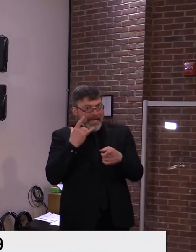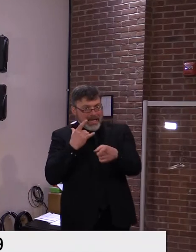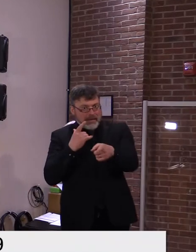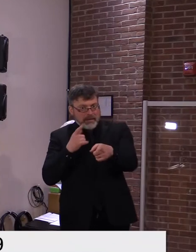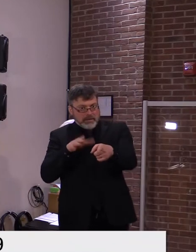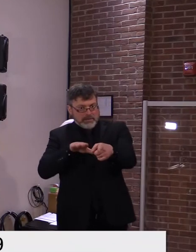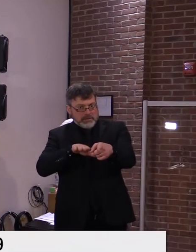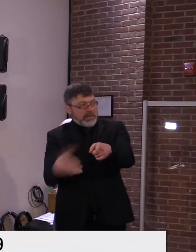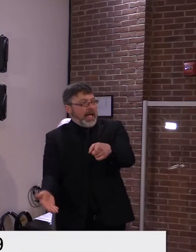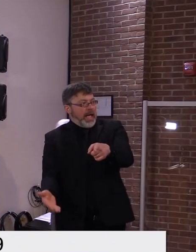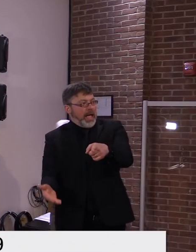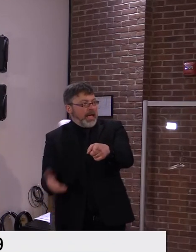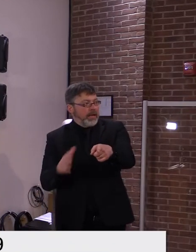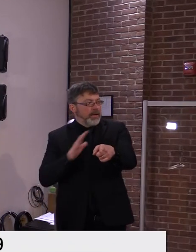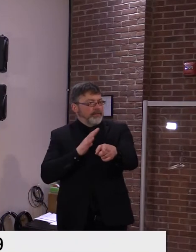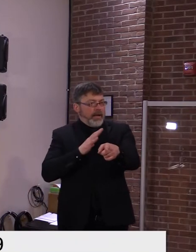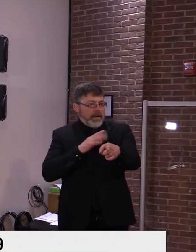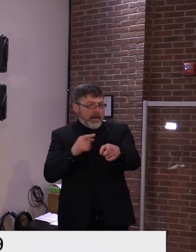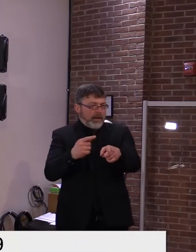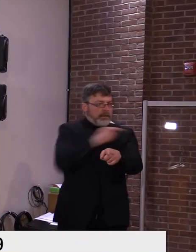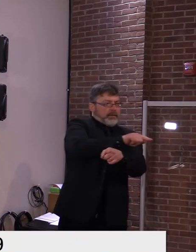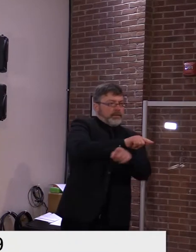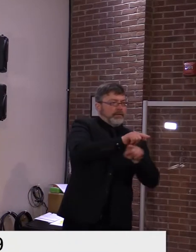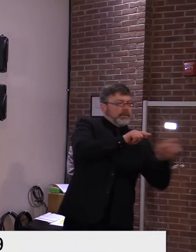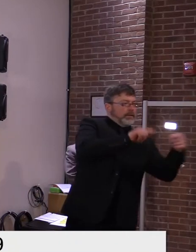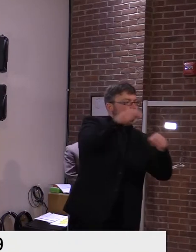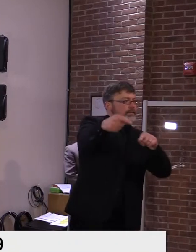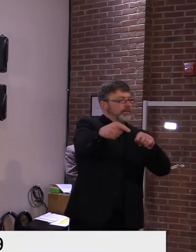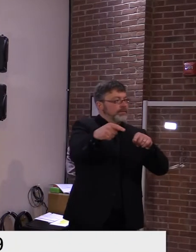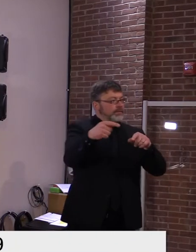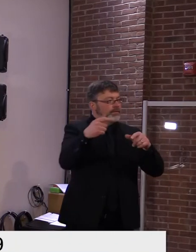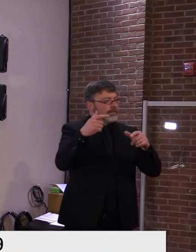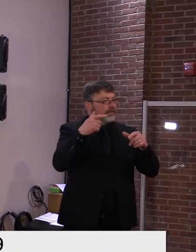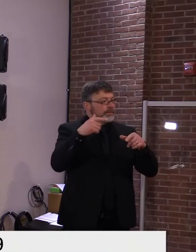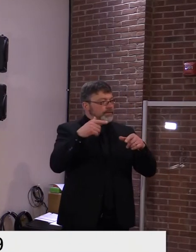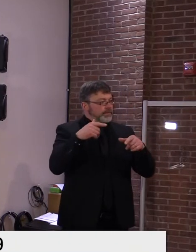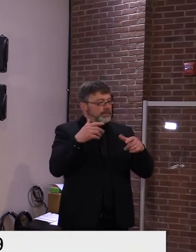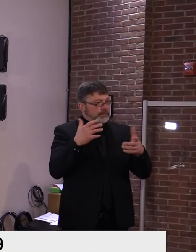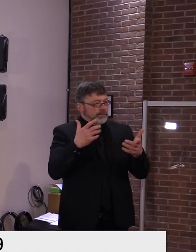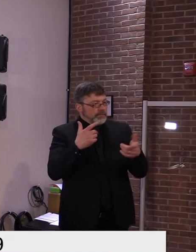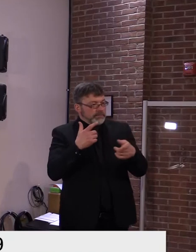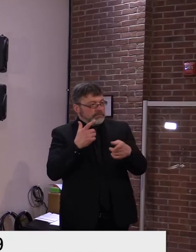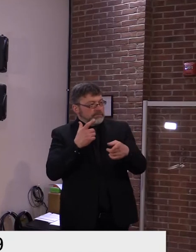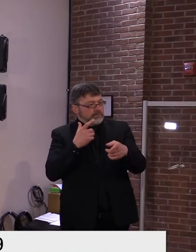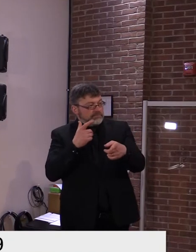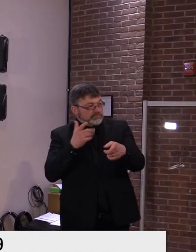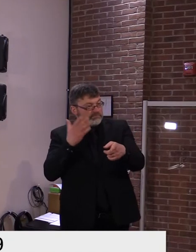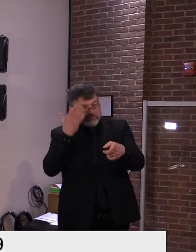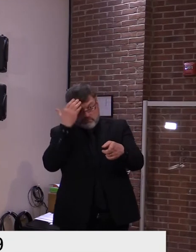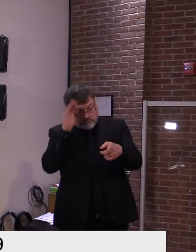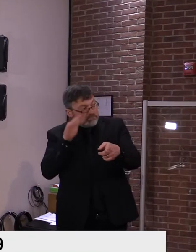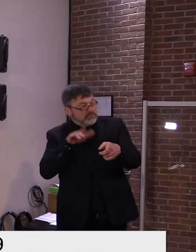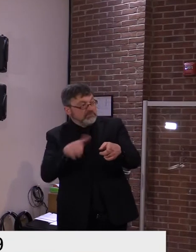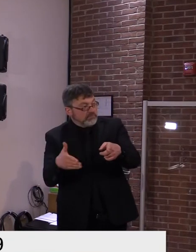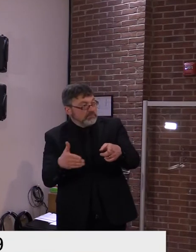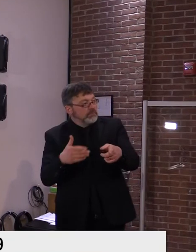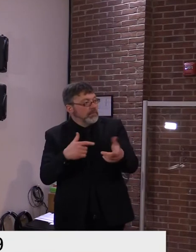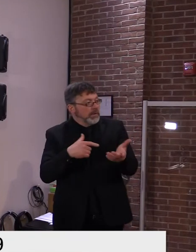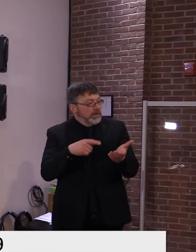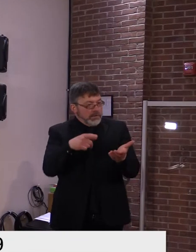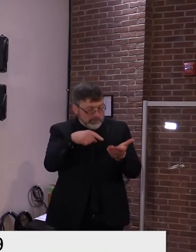go-to people. So they were going to people that they didn't know, they were getting powders that they had no idea what was really in